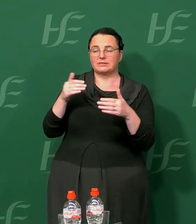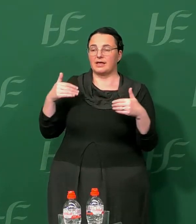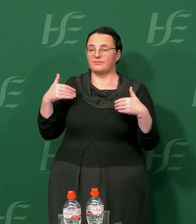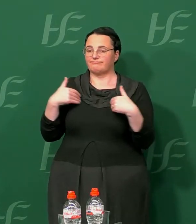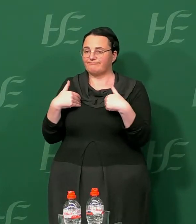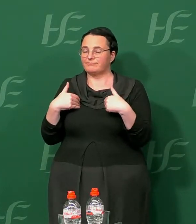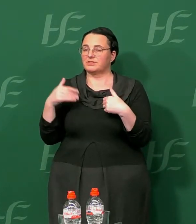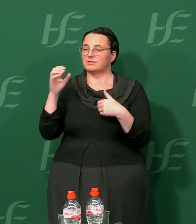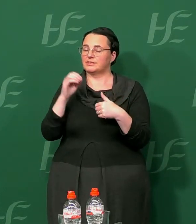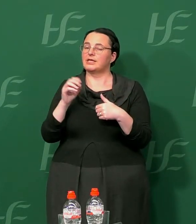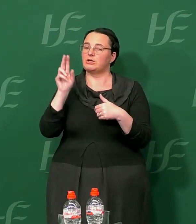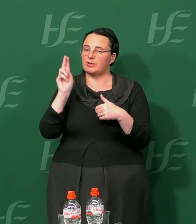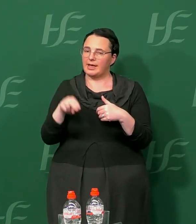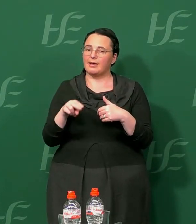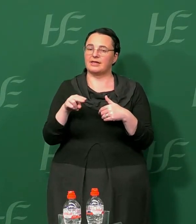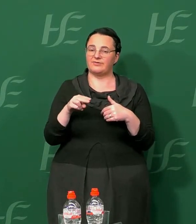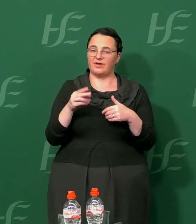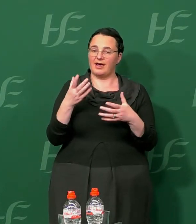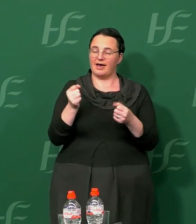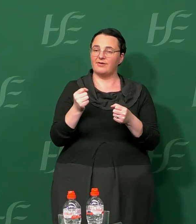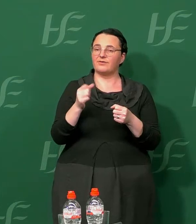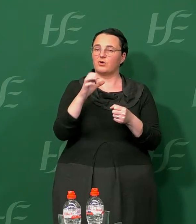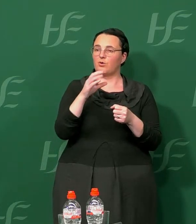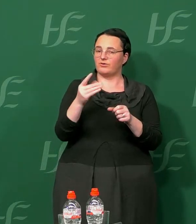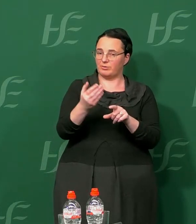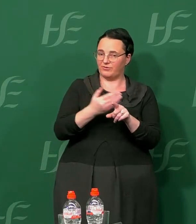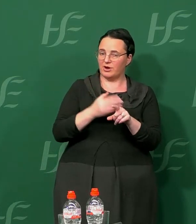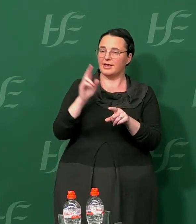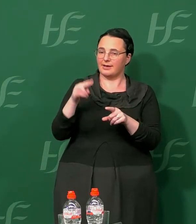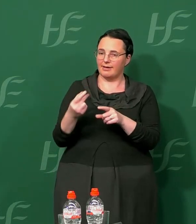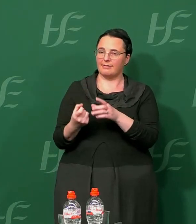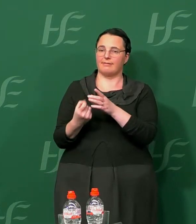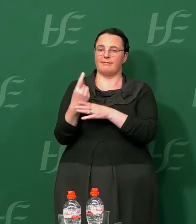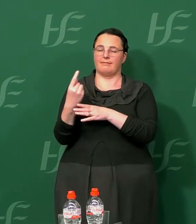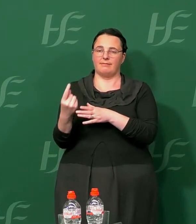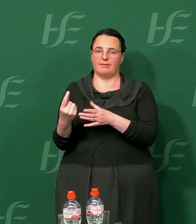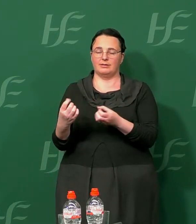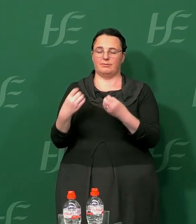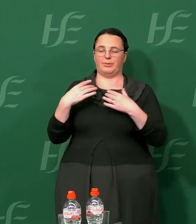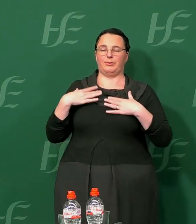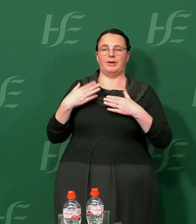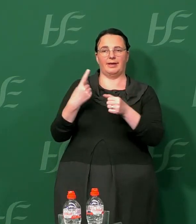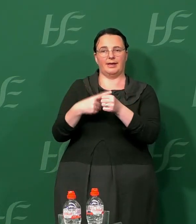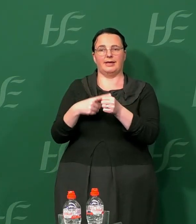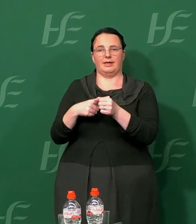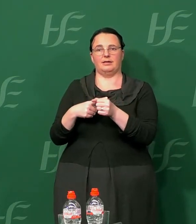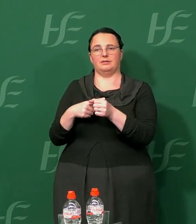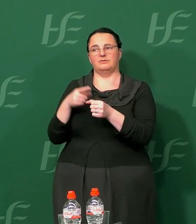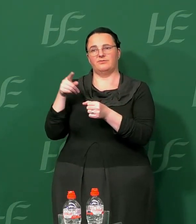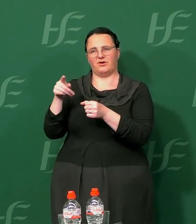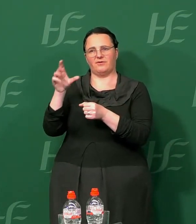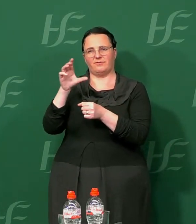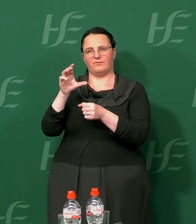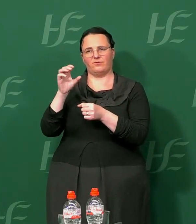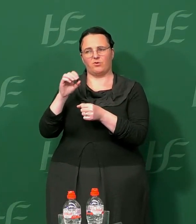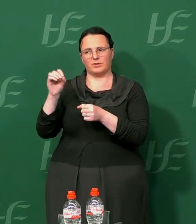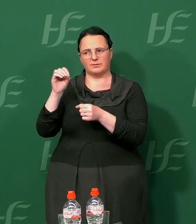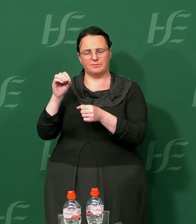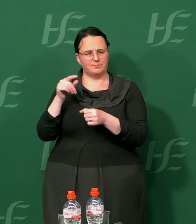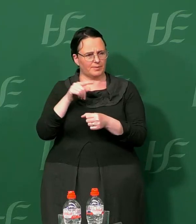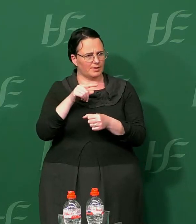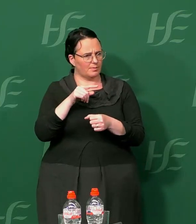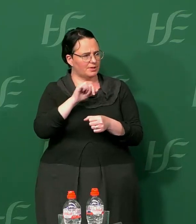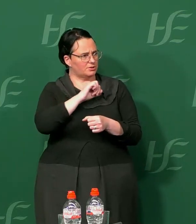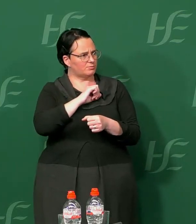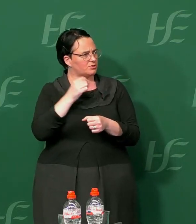that reinfection does appear to be, that appears to be something which Omicron has an advantage on other variants on. Just going to check the most recent advice